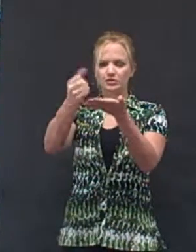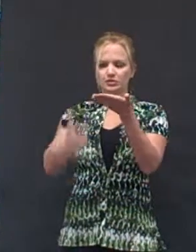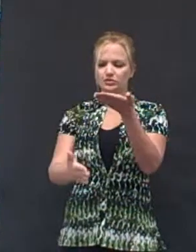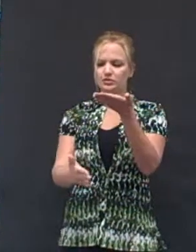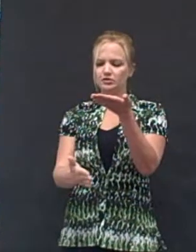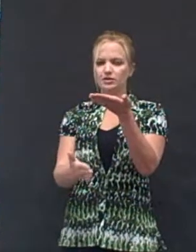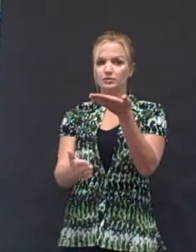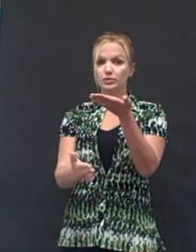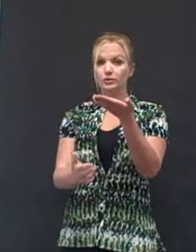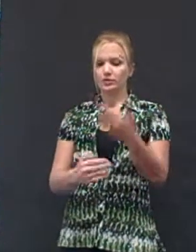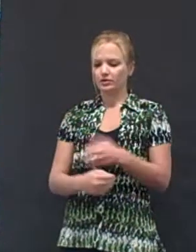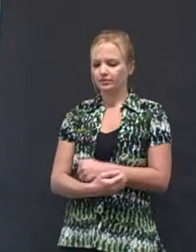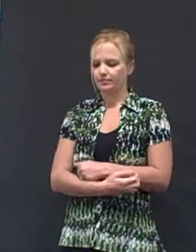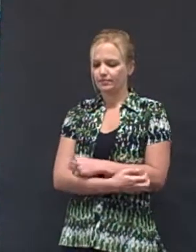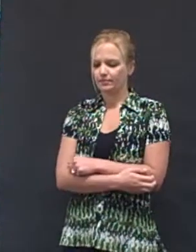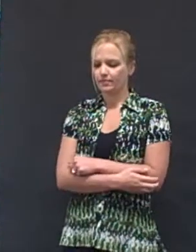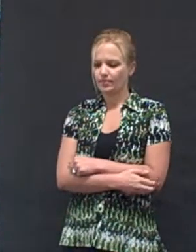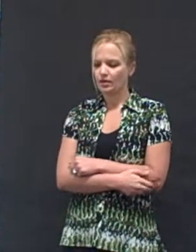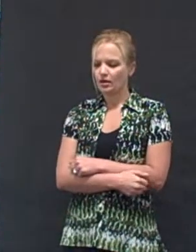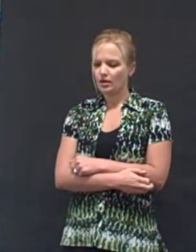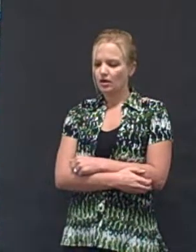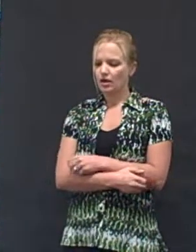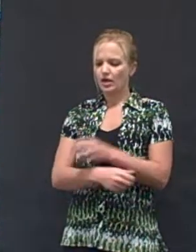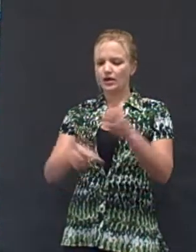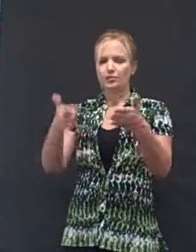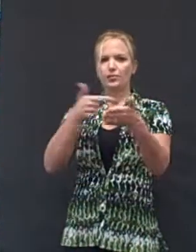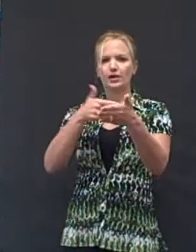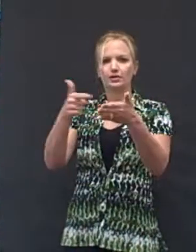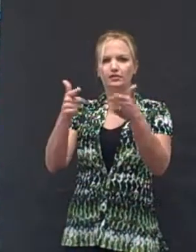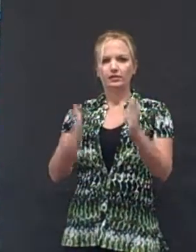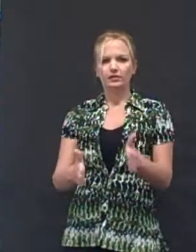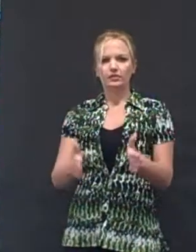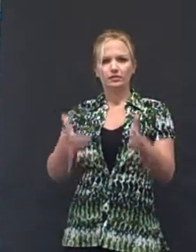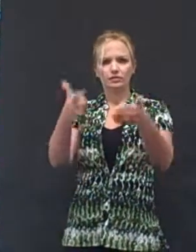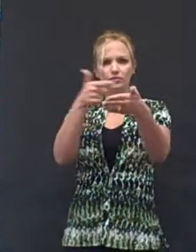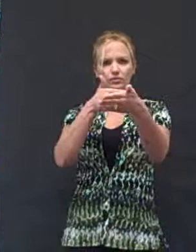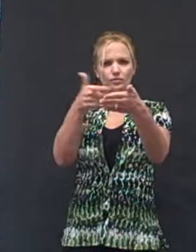carpenter, somebody who does woodwork. A welder.